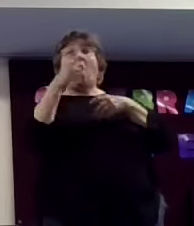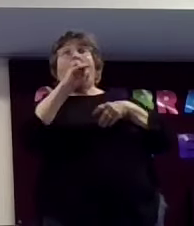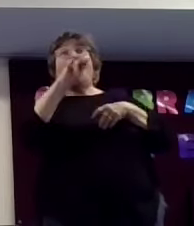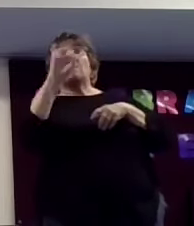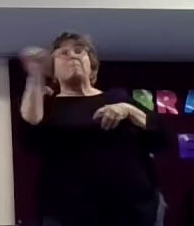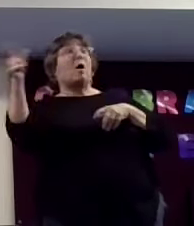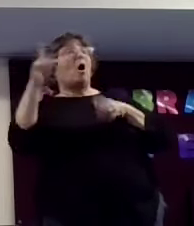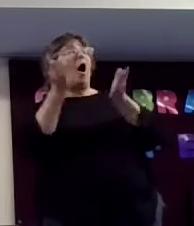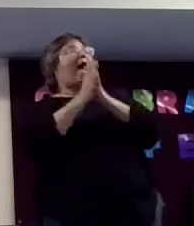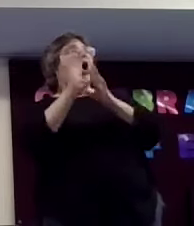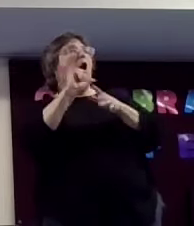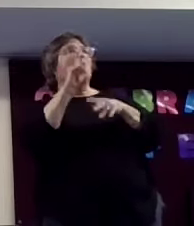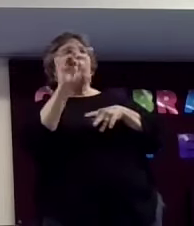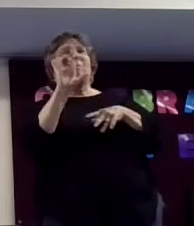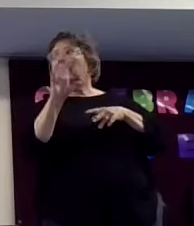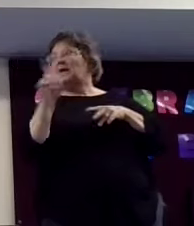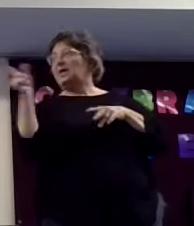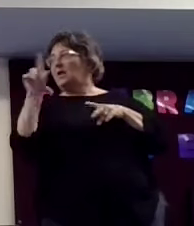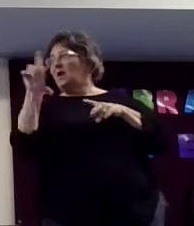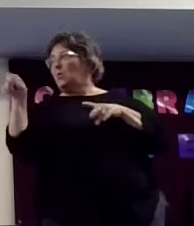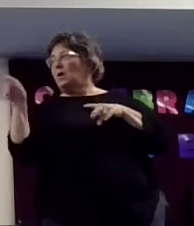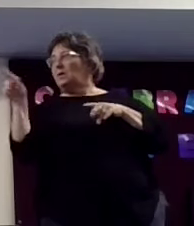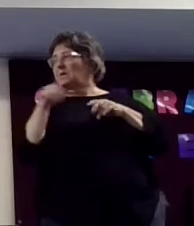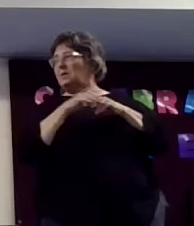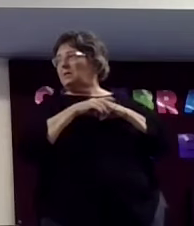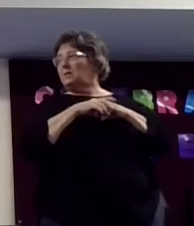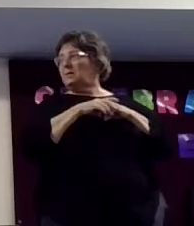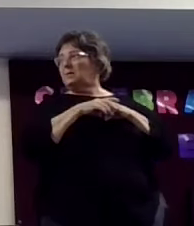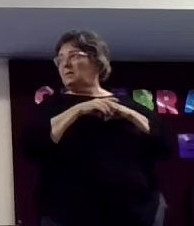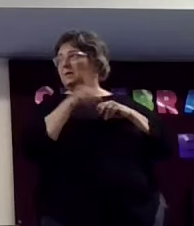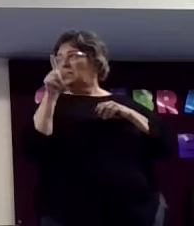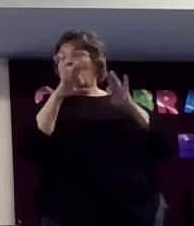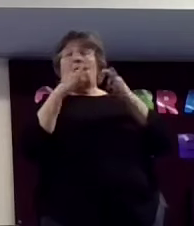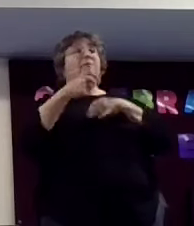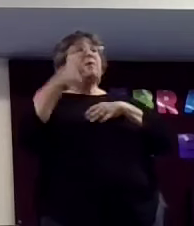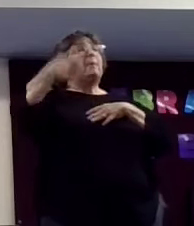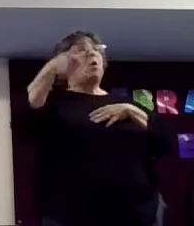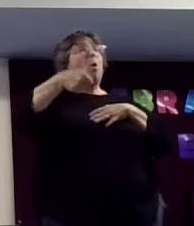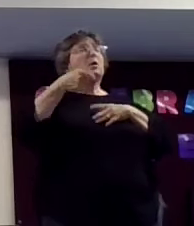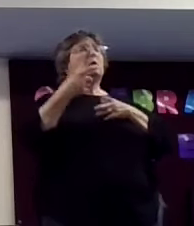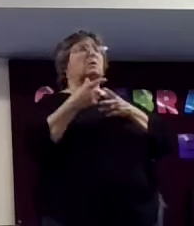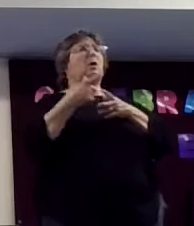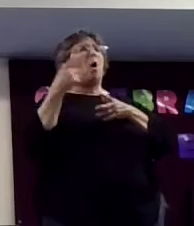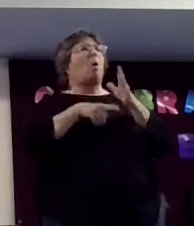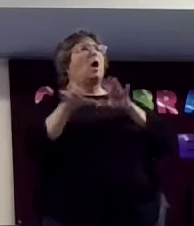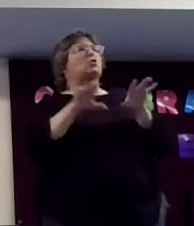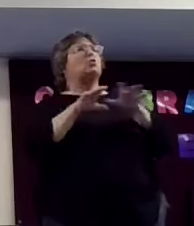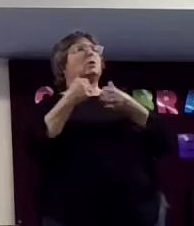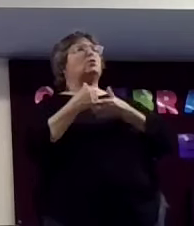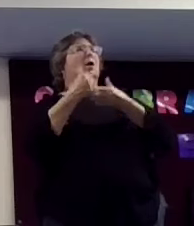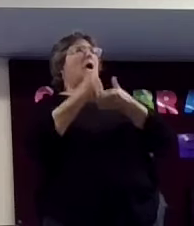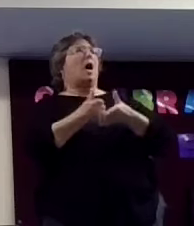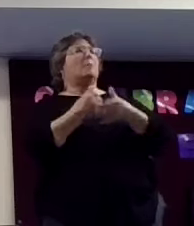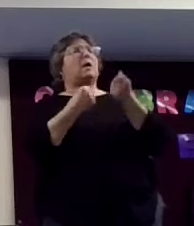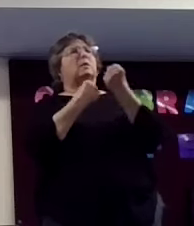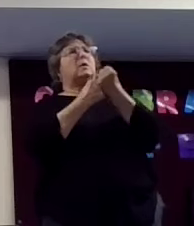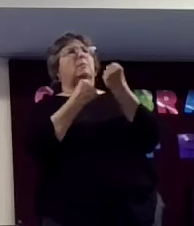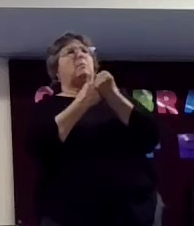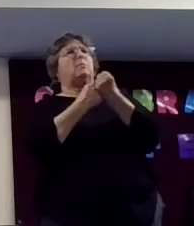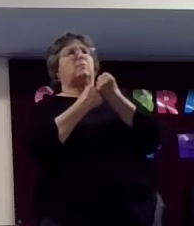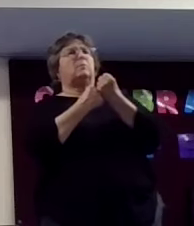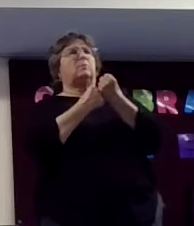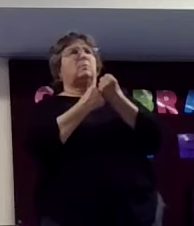Mike Kane? Oh, I have a question. Okay, sure. In terms of family court, what are you doing to help